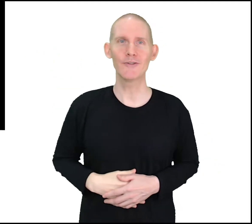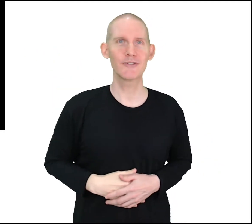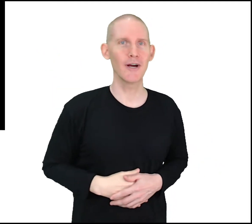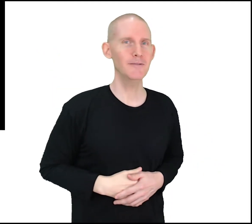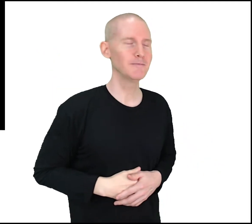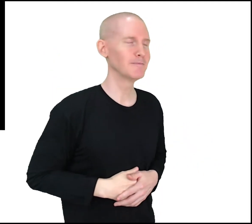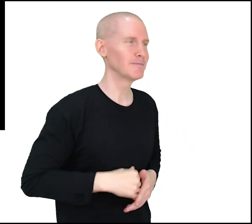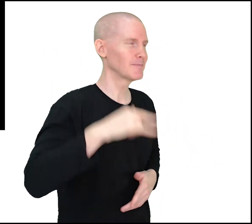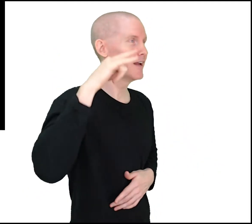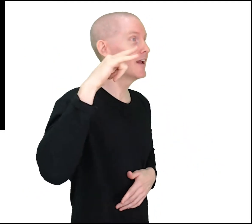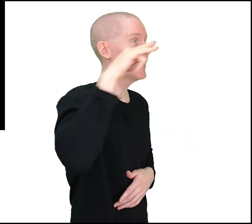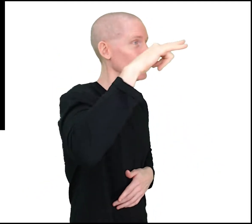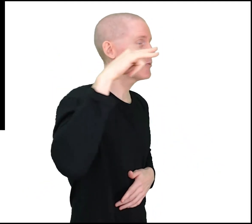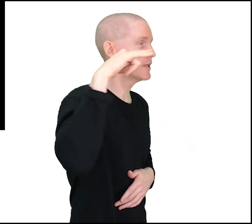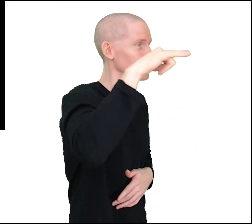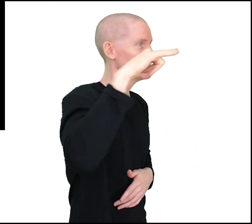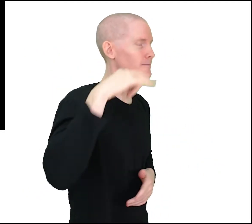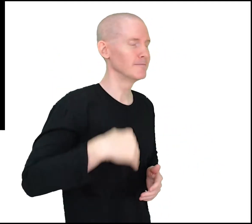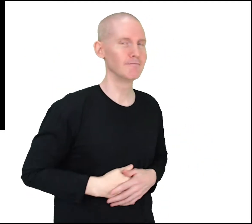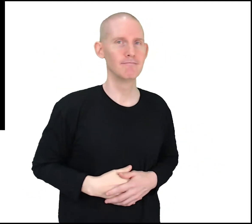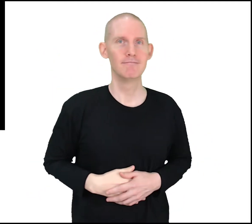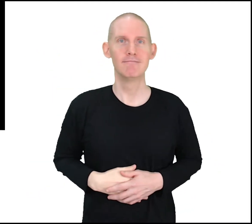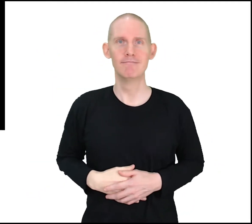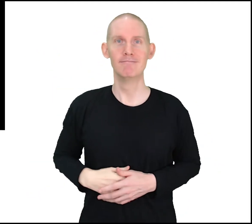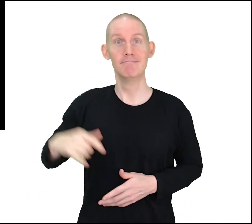side, airplane.